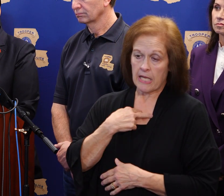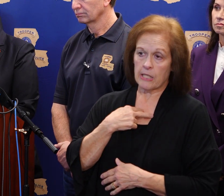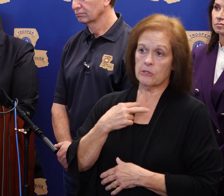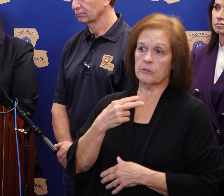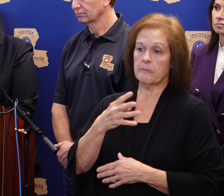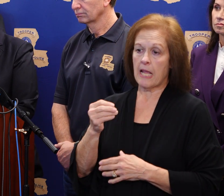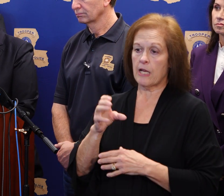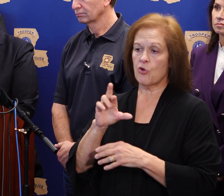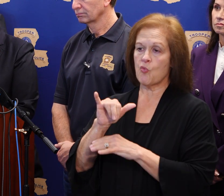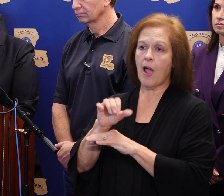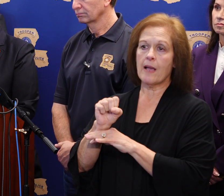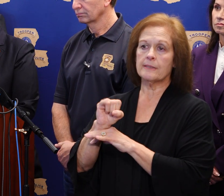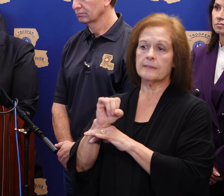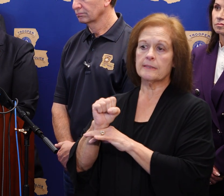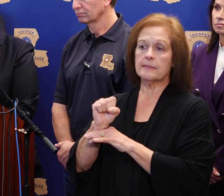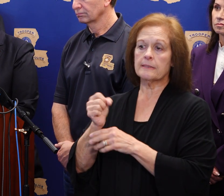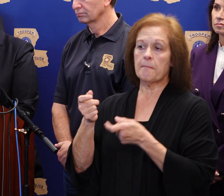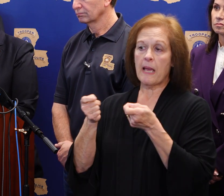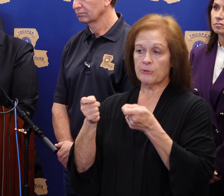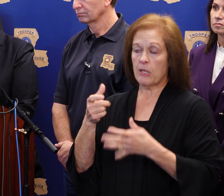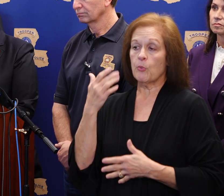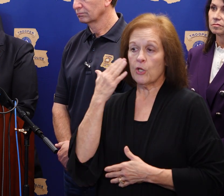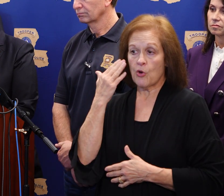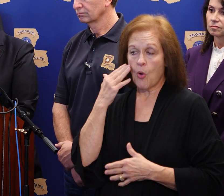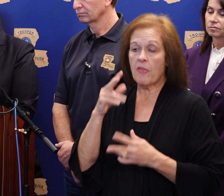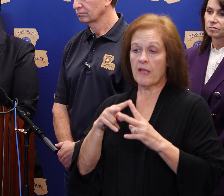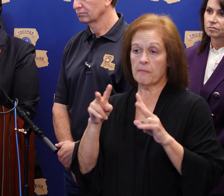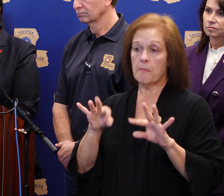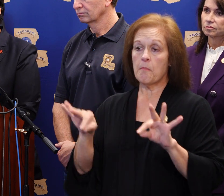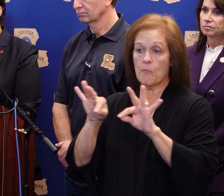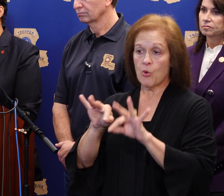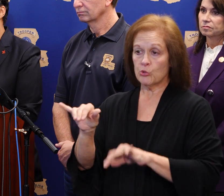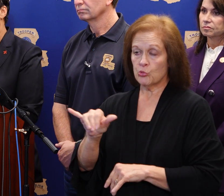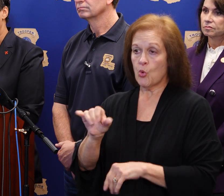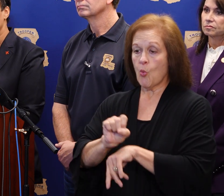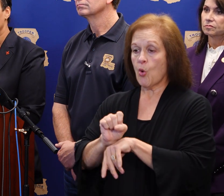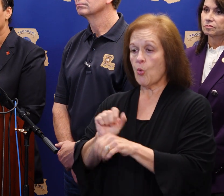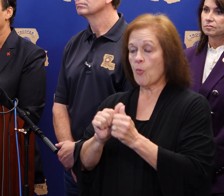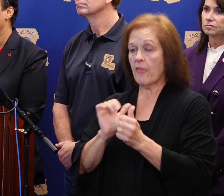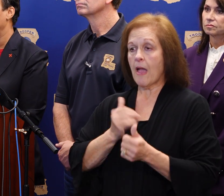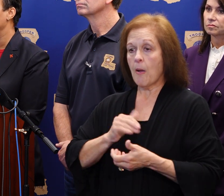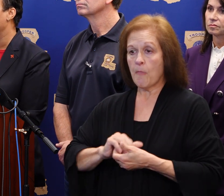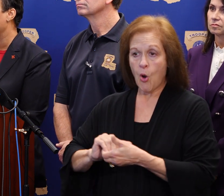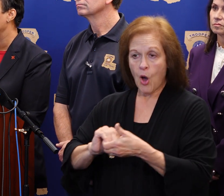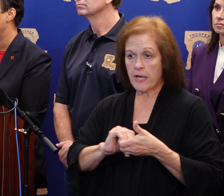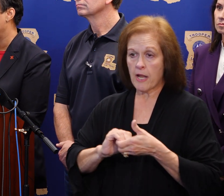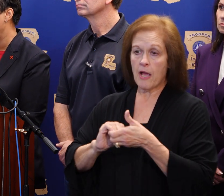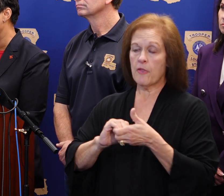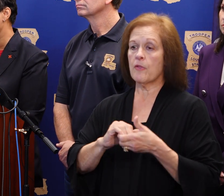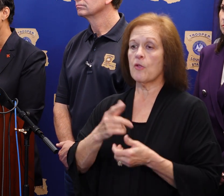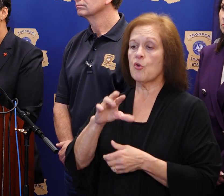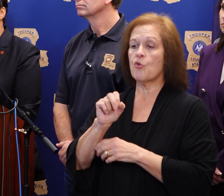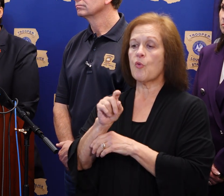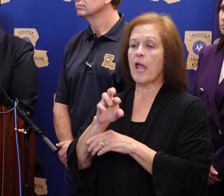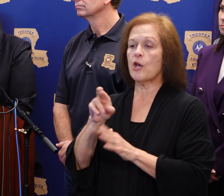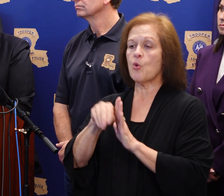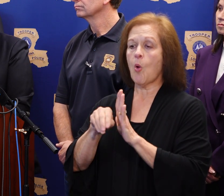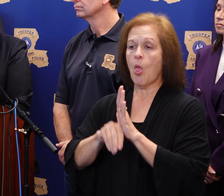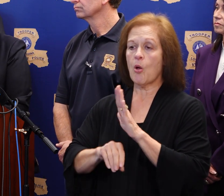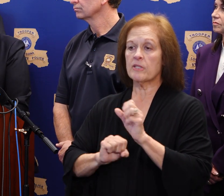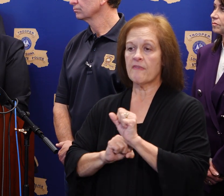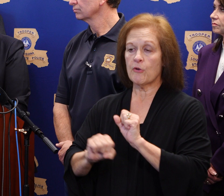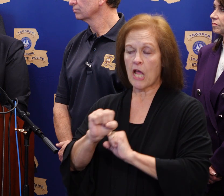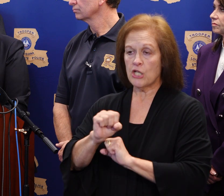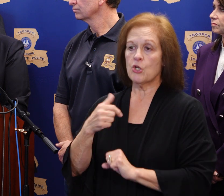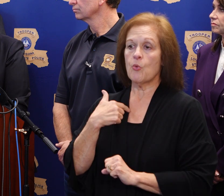crisis management. We know that that's, again, important. Working with our partner, the Greater New Orleans Foundation, we have